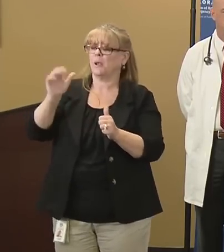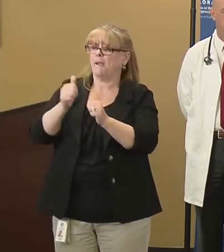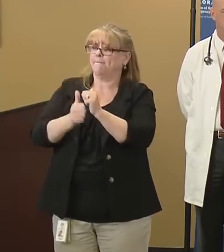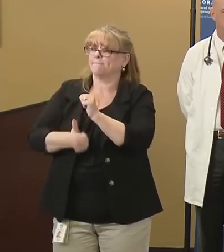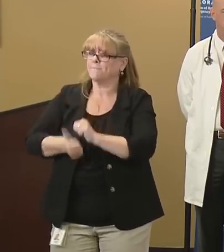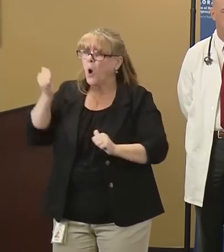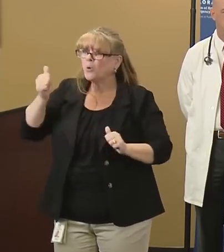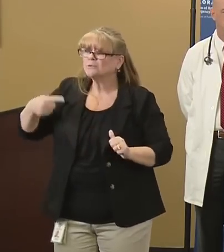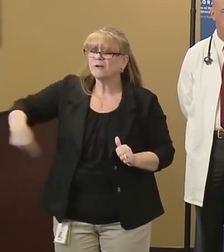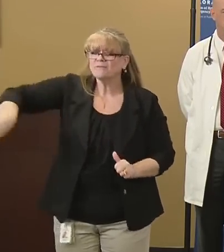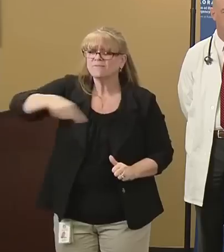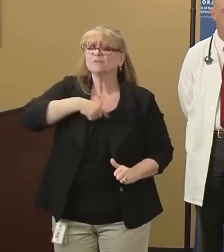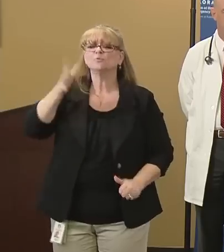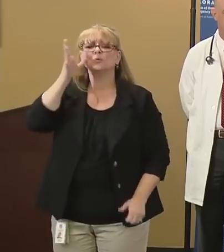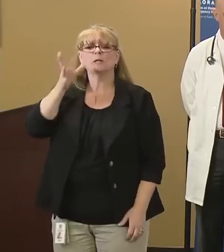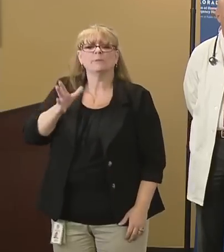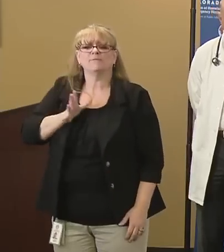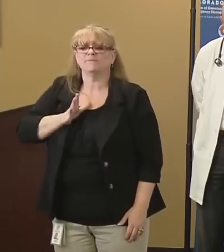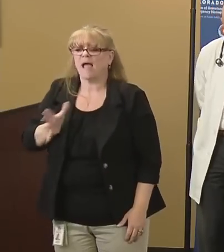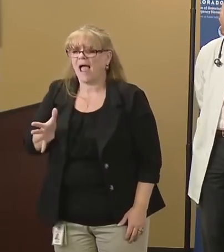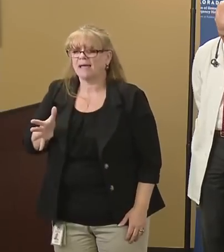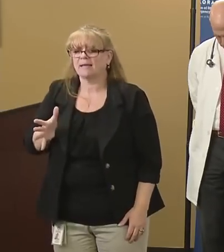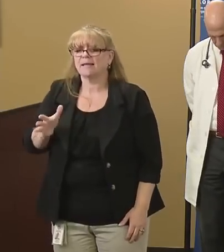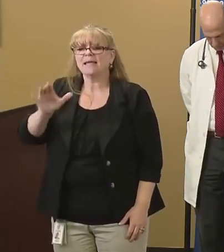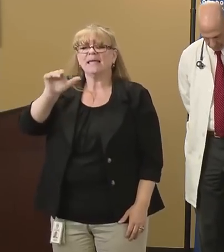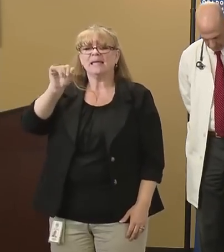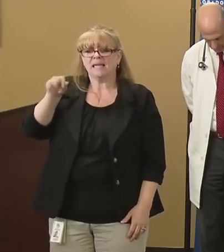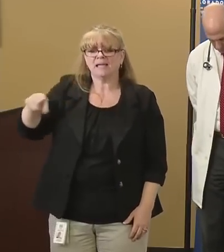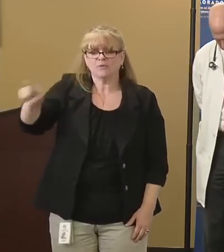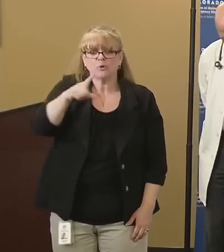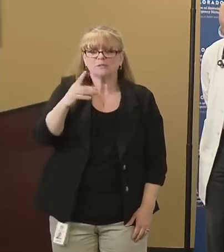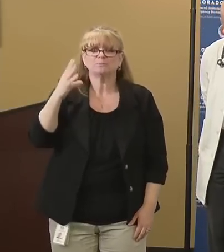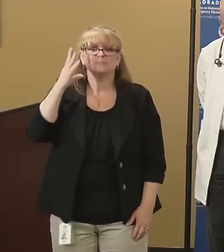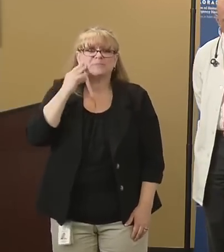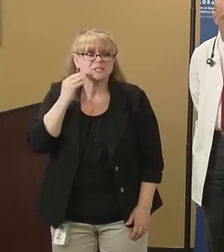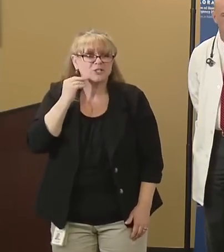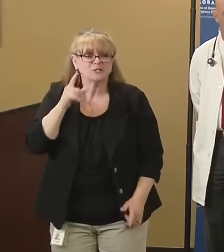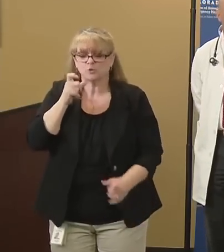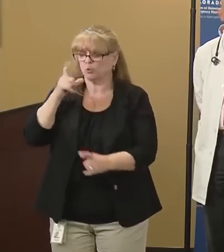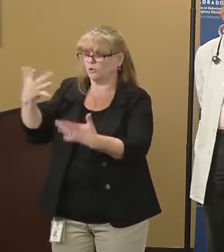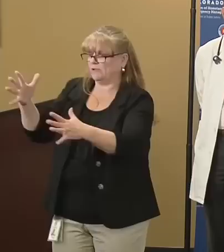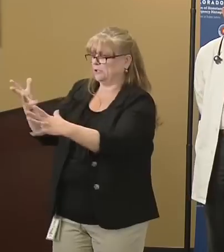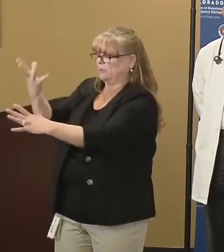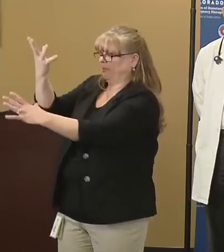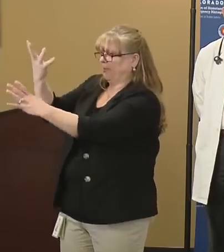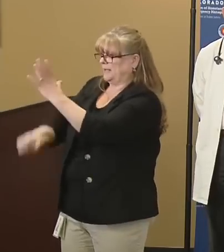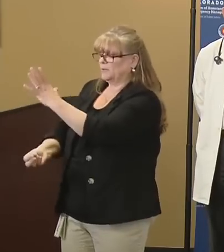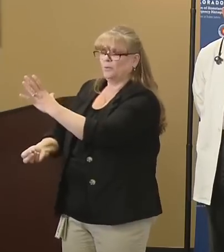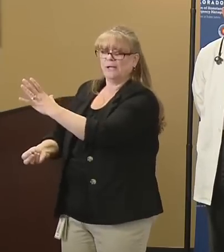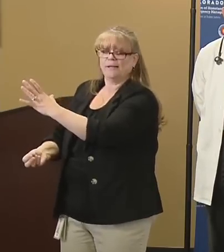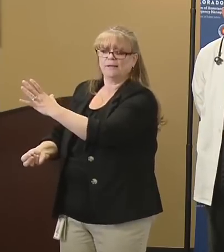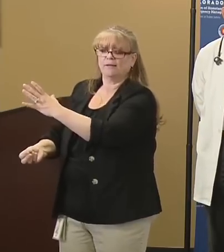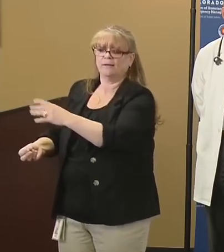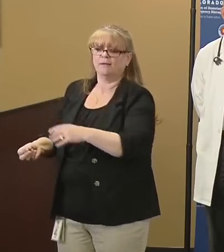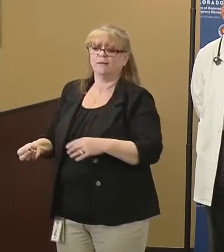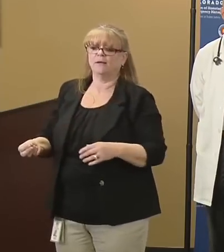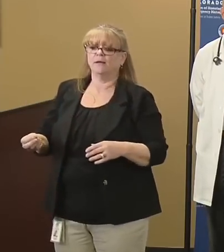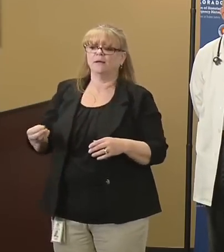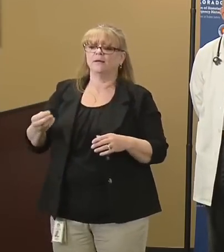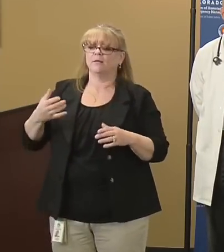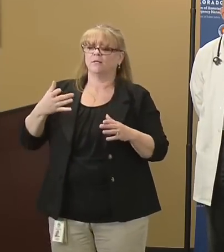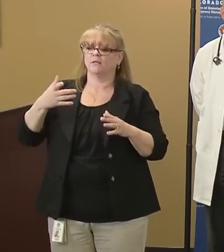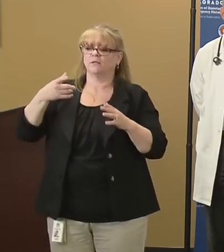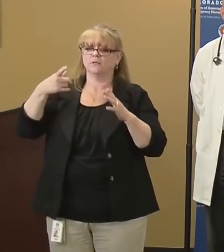of course, love. Showing love now. It's exciting to see the fact that people have adopted more pets, and many of our